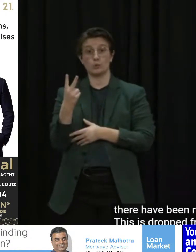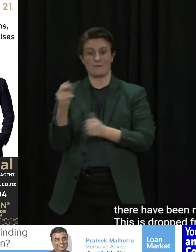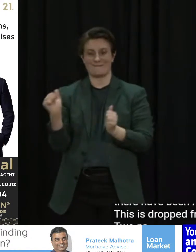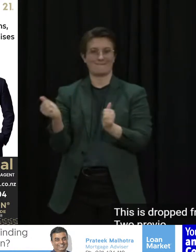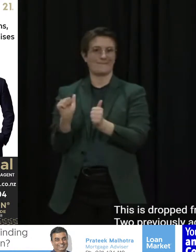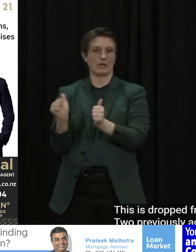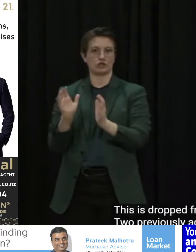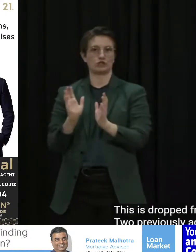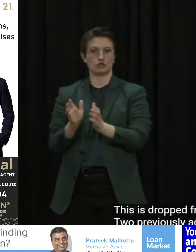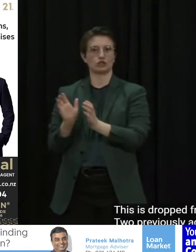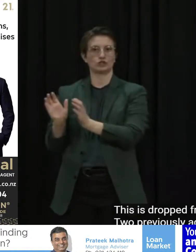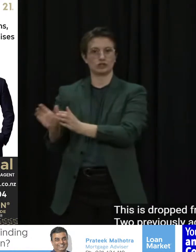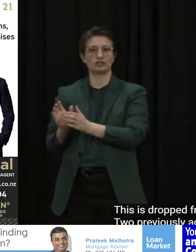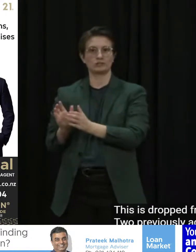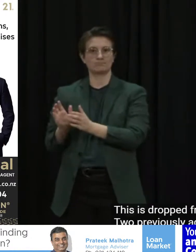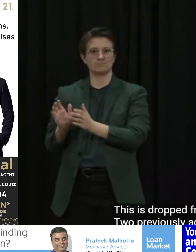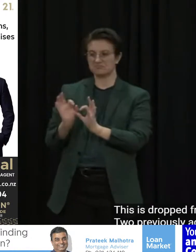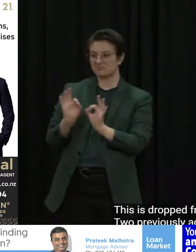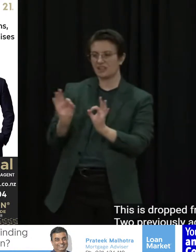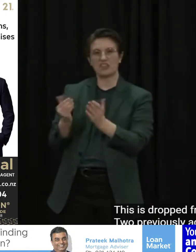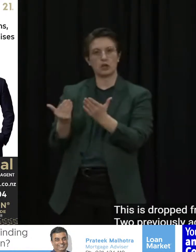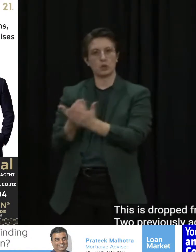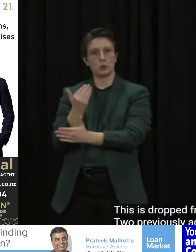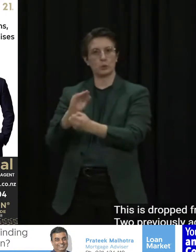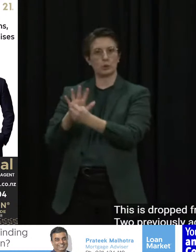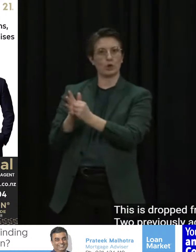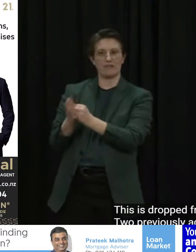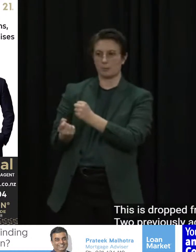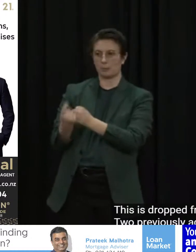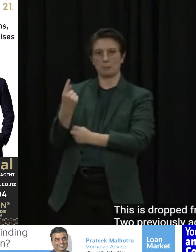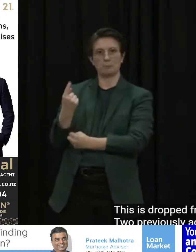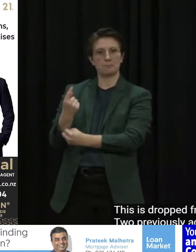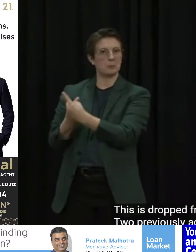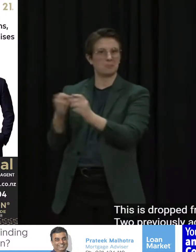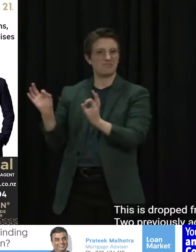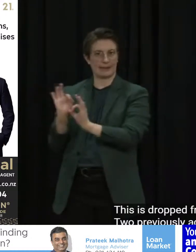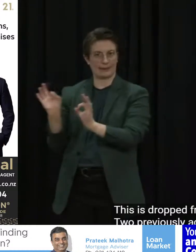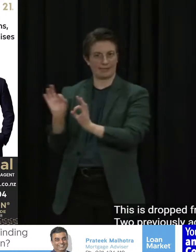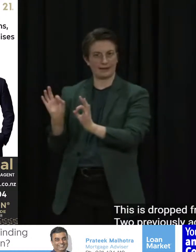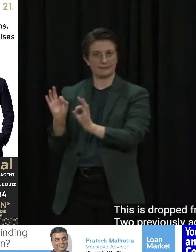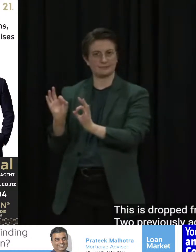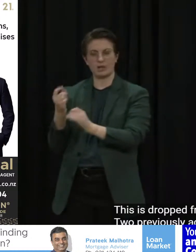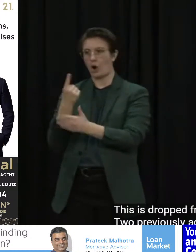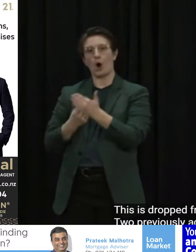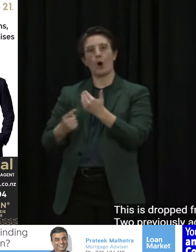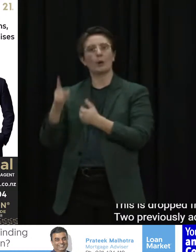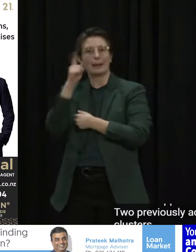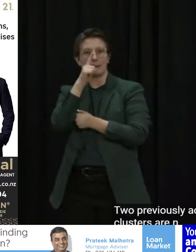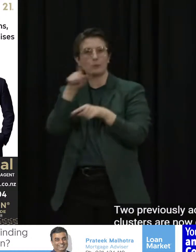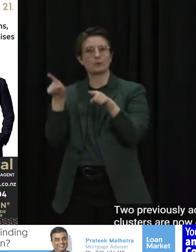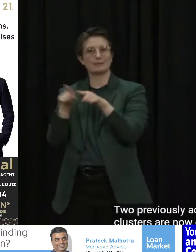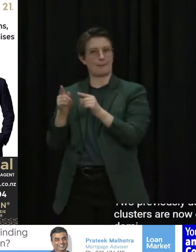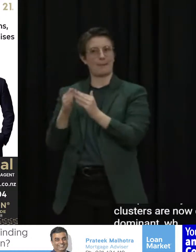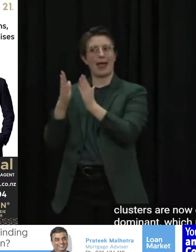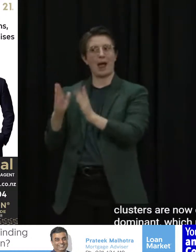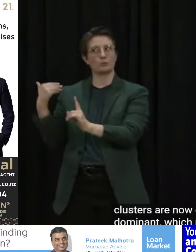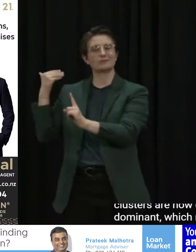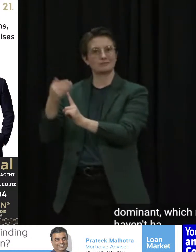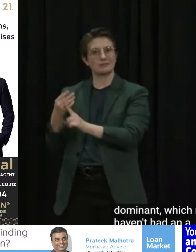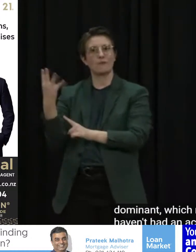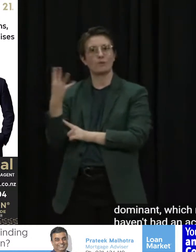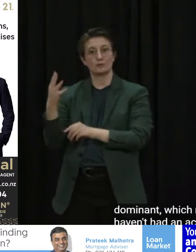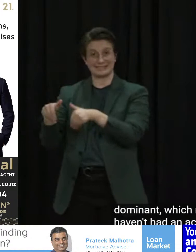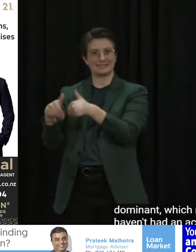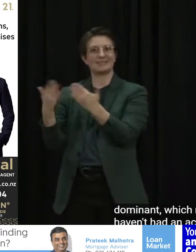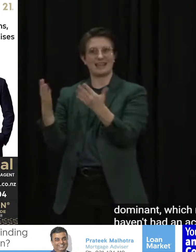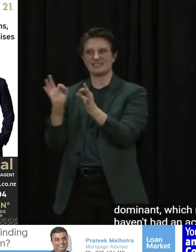dormant, which means they haven't had an active case outside a household contact for 14 days, and that's encouraging.